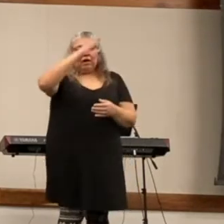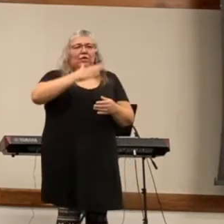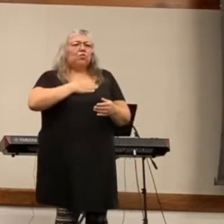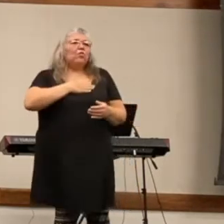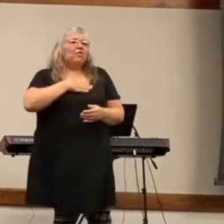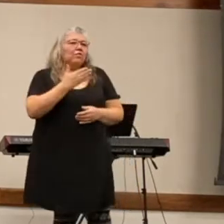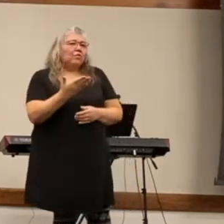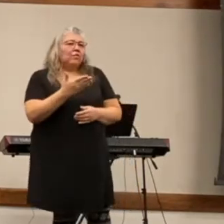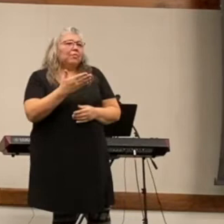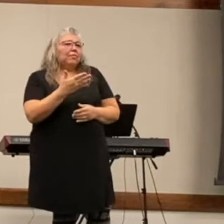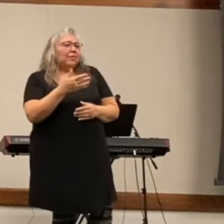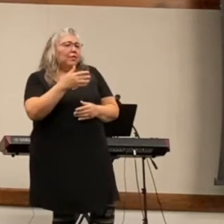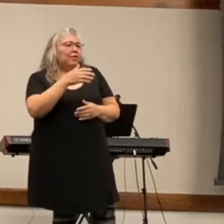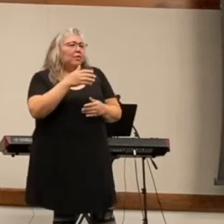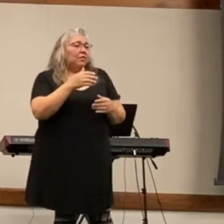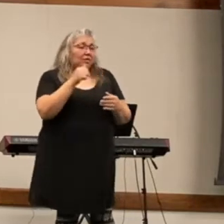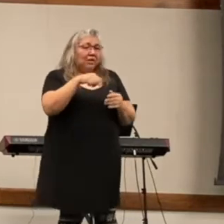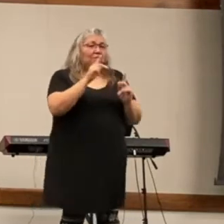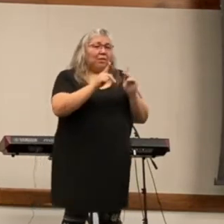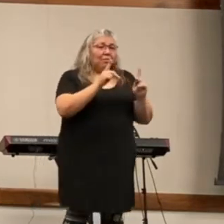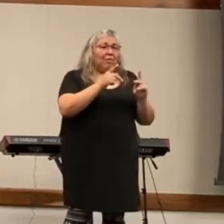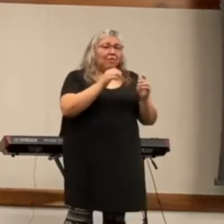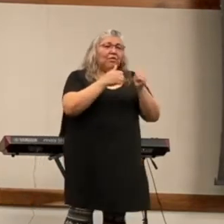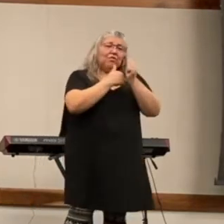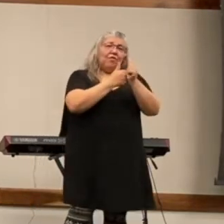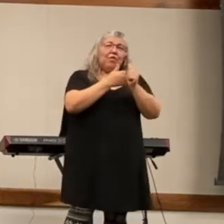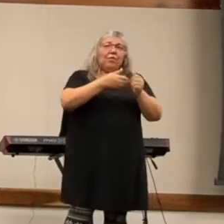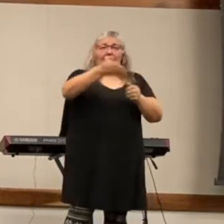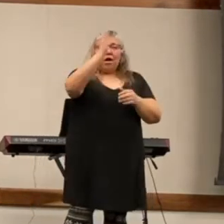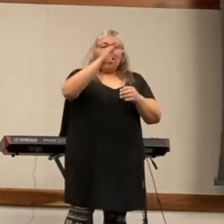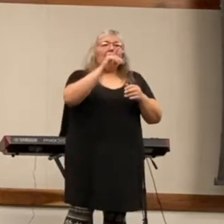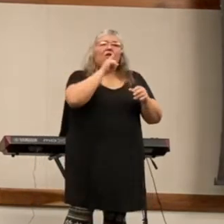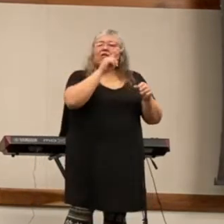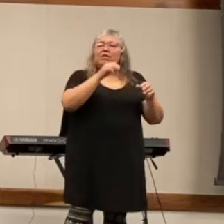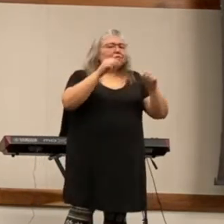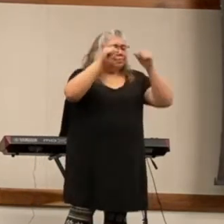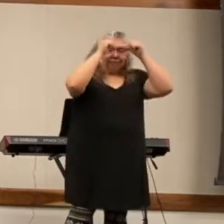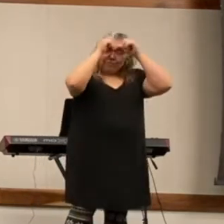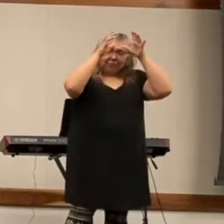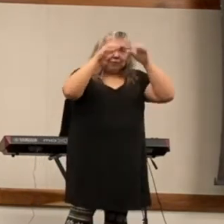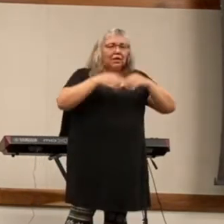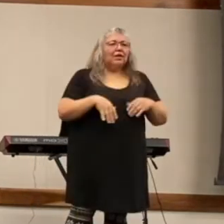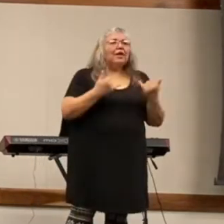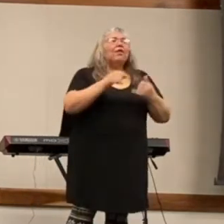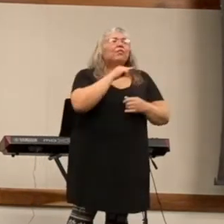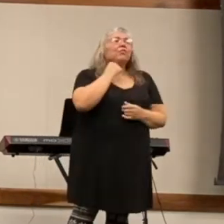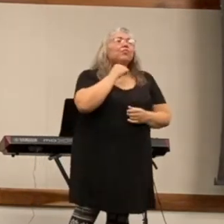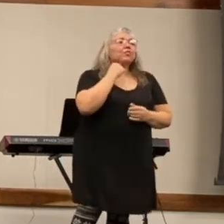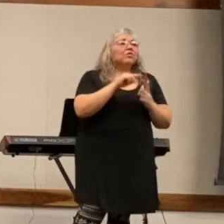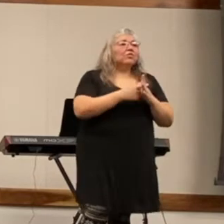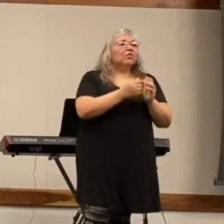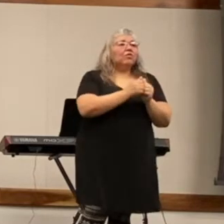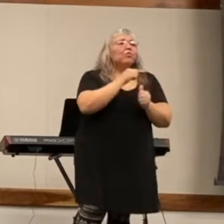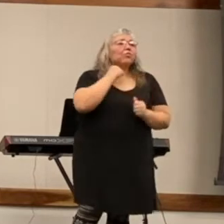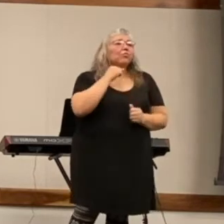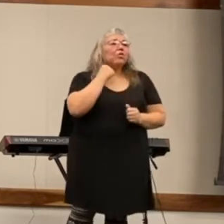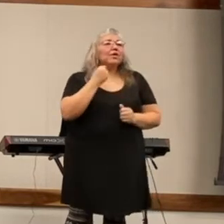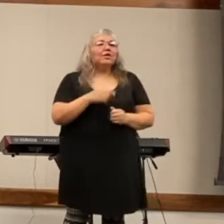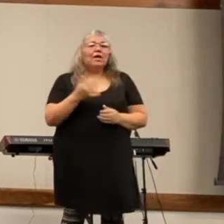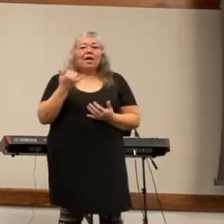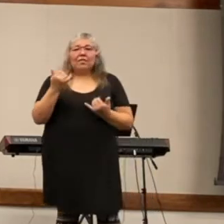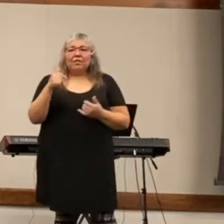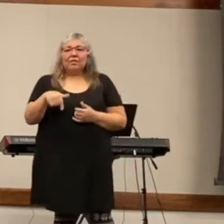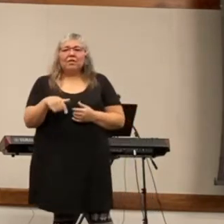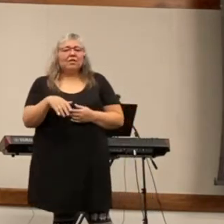willfully being disobedient right now. And it's starting with the priests. The priests are starting with them, and